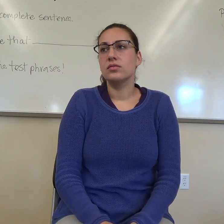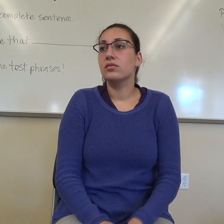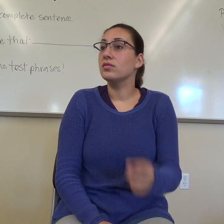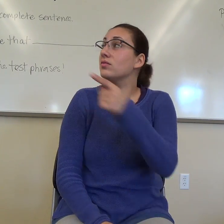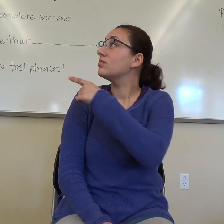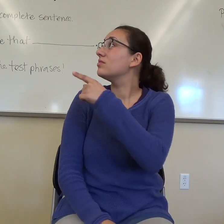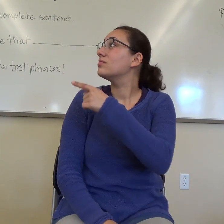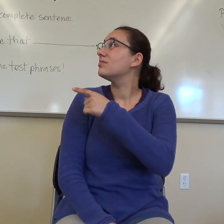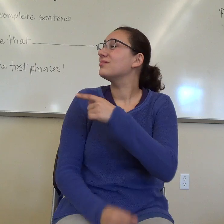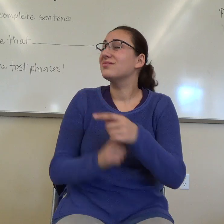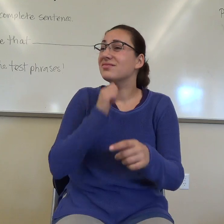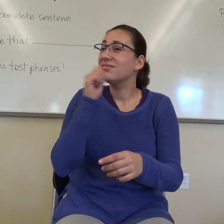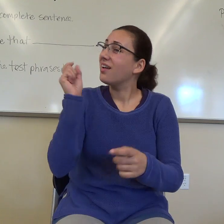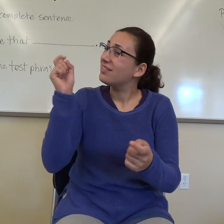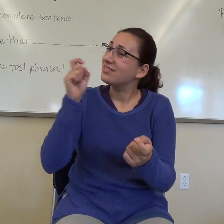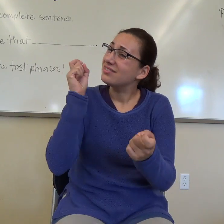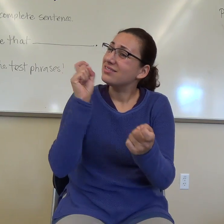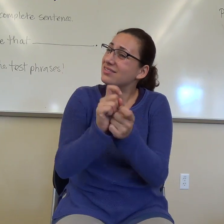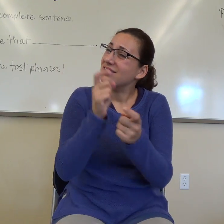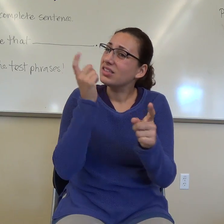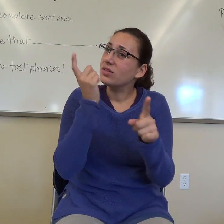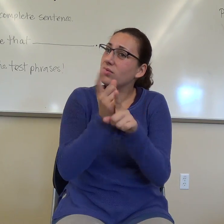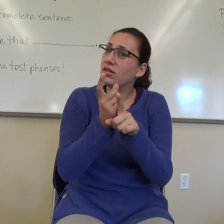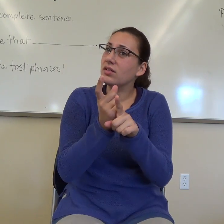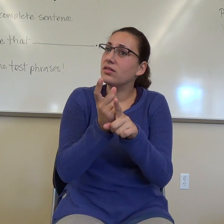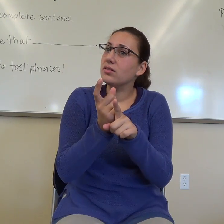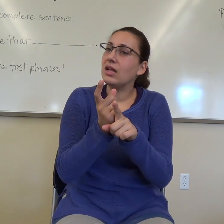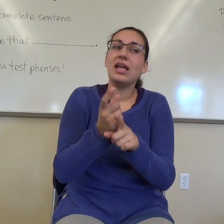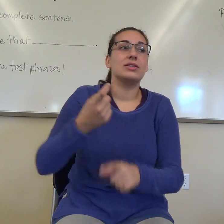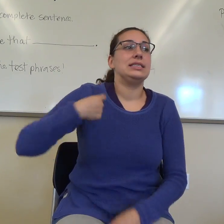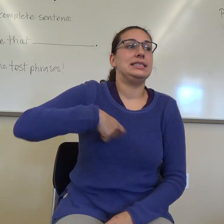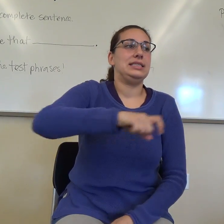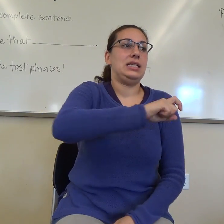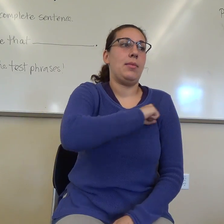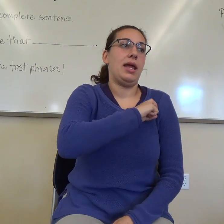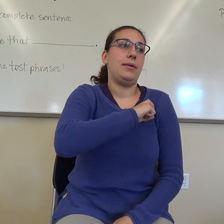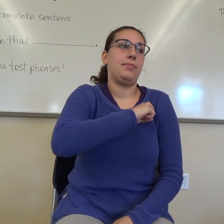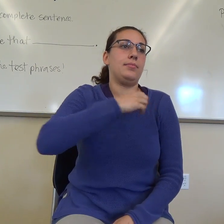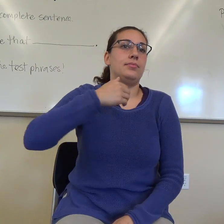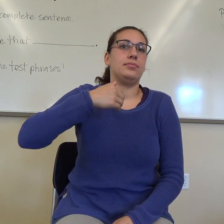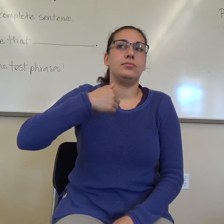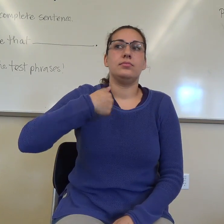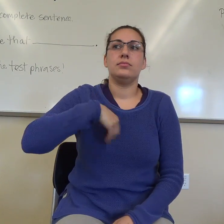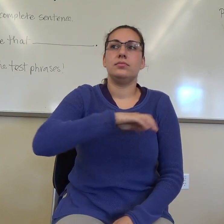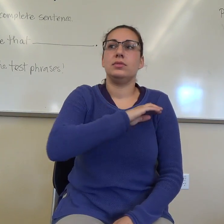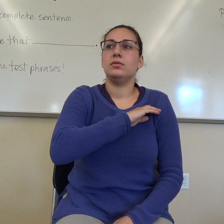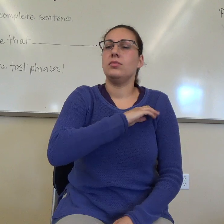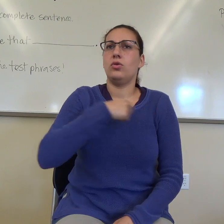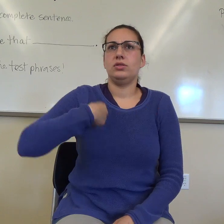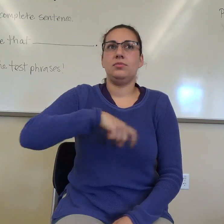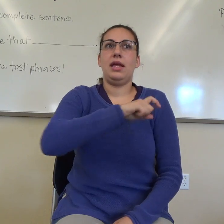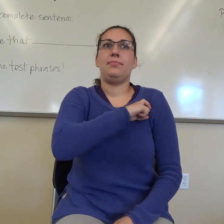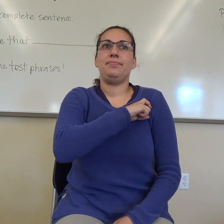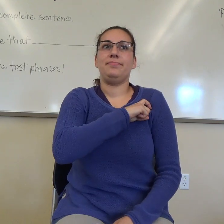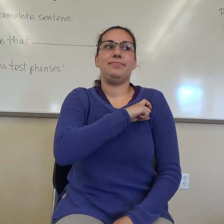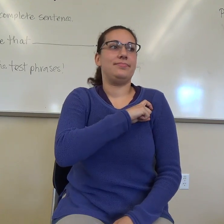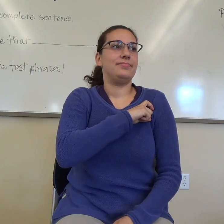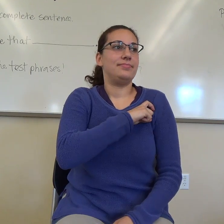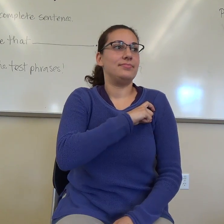right. This was Spain, okay? There were some civil wars. France used that as